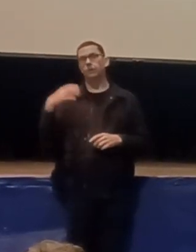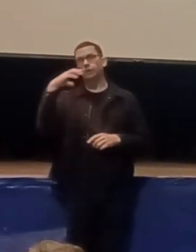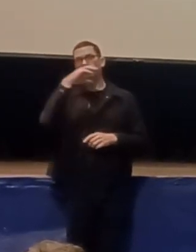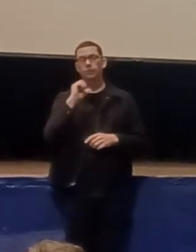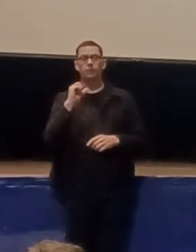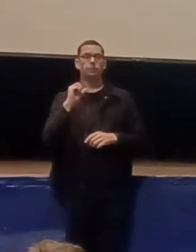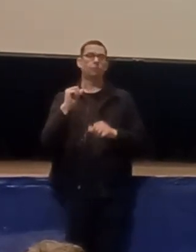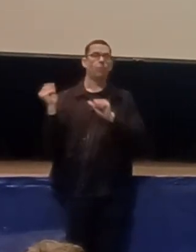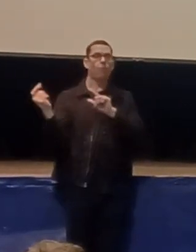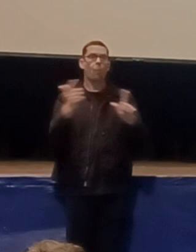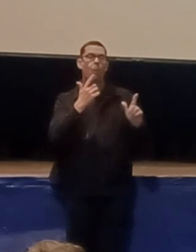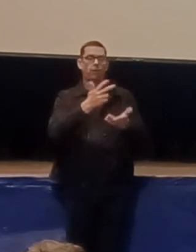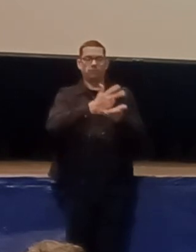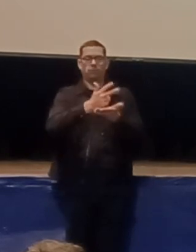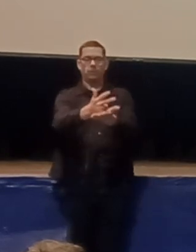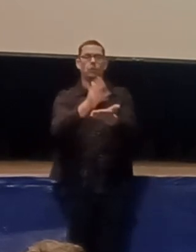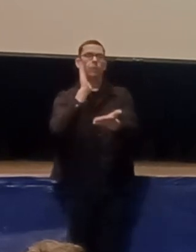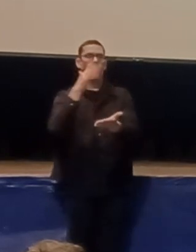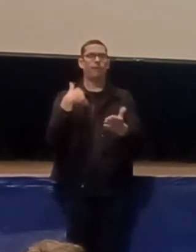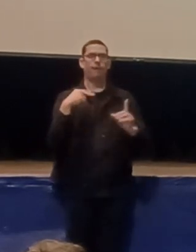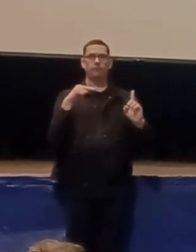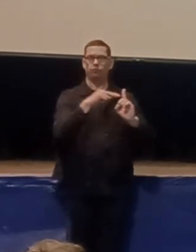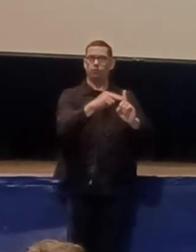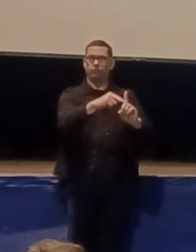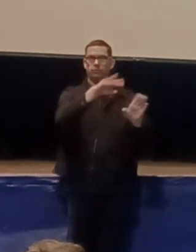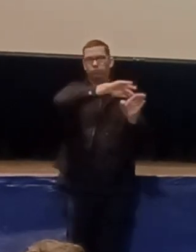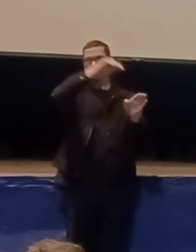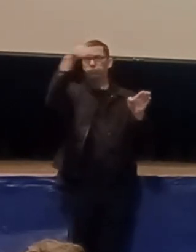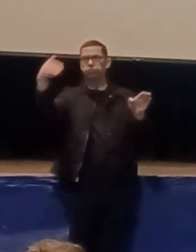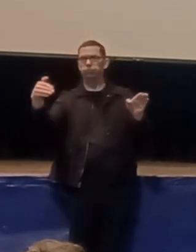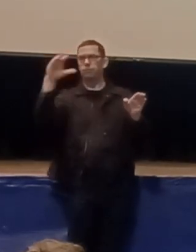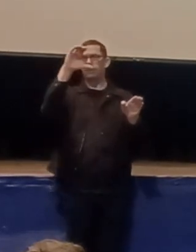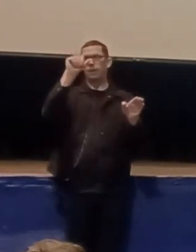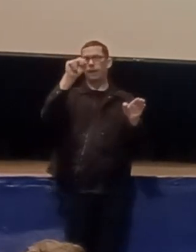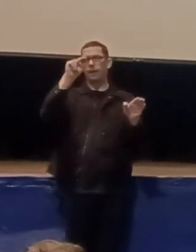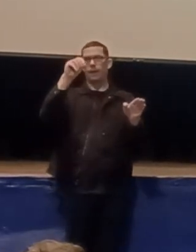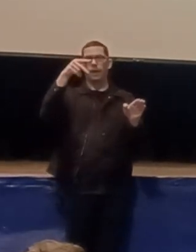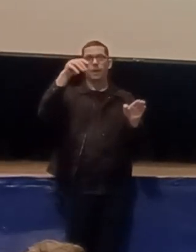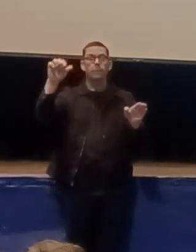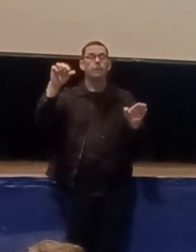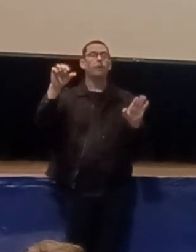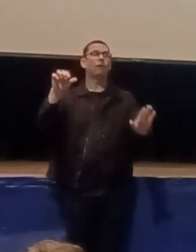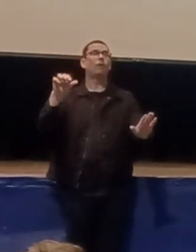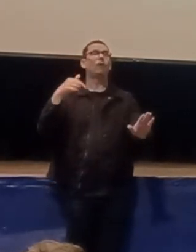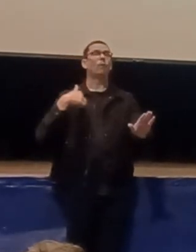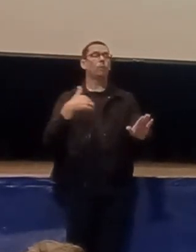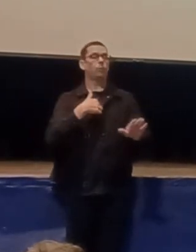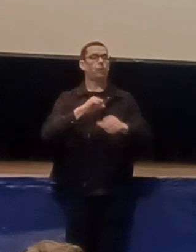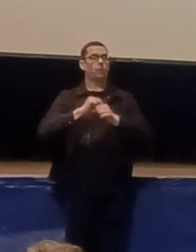bus parking space under that canopy. And from our, what we have worked with the